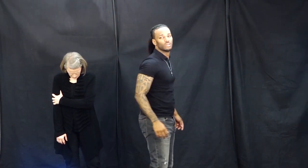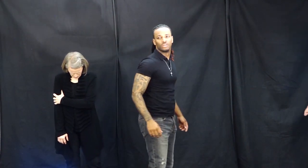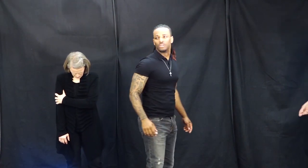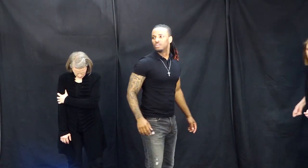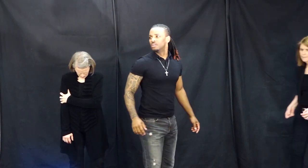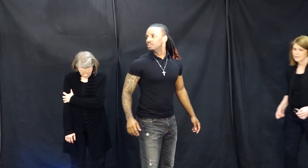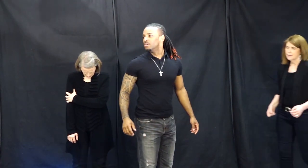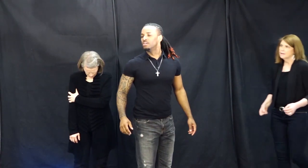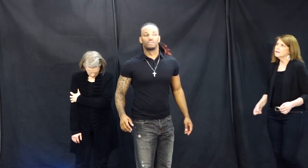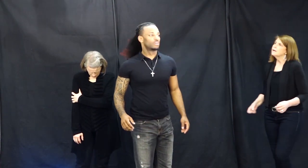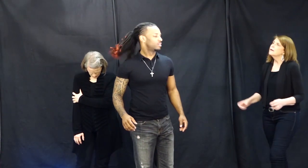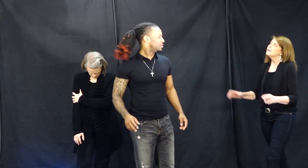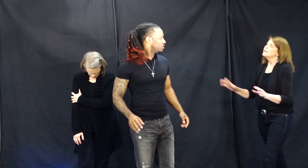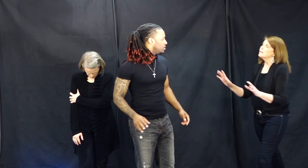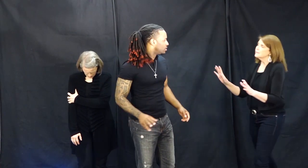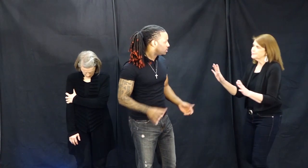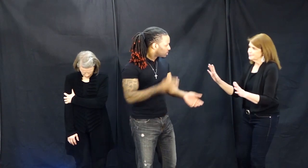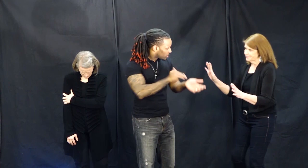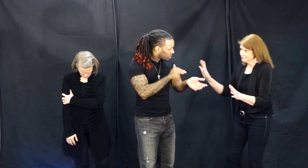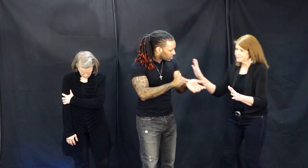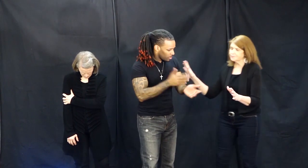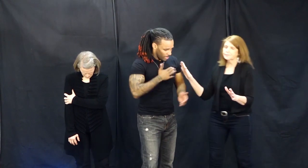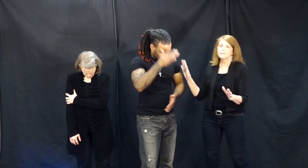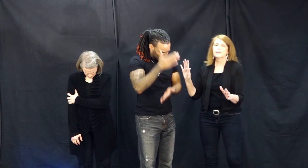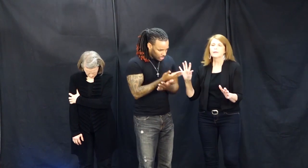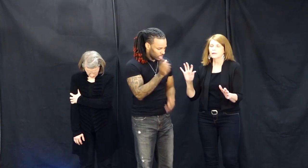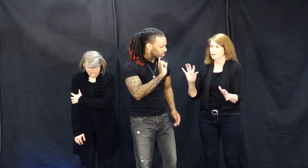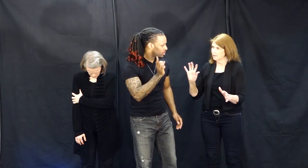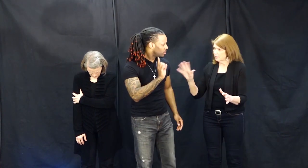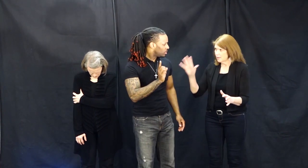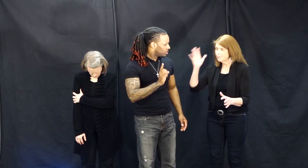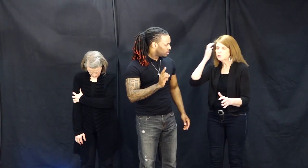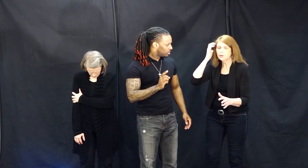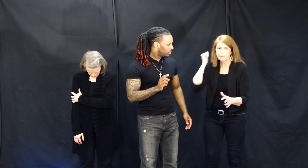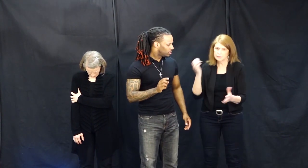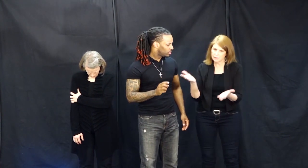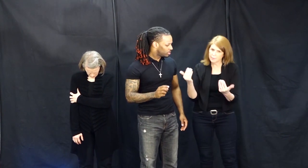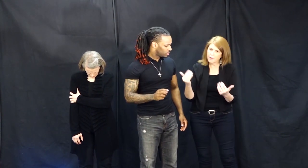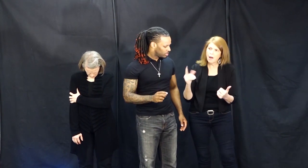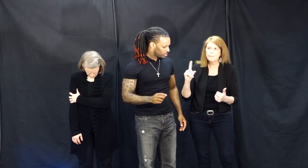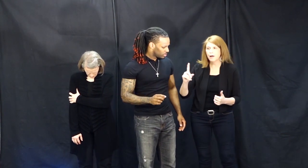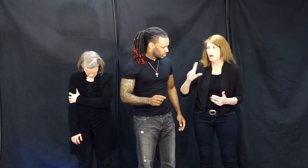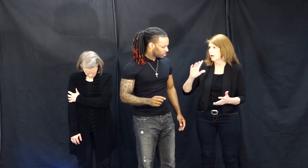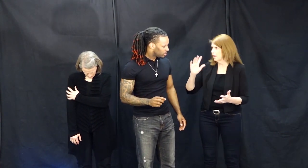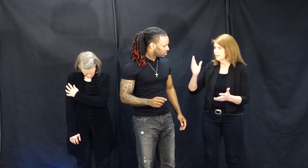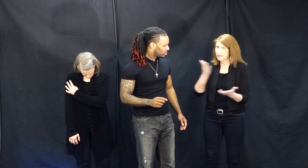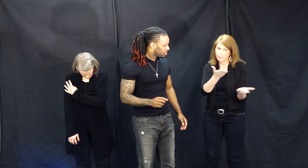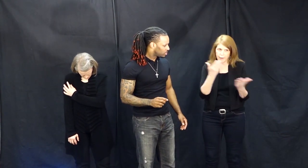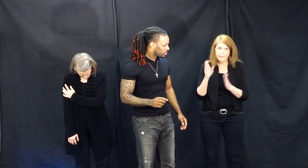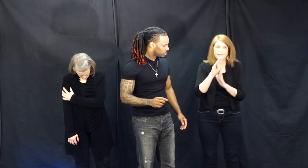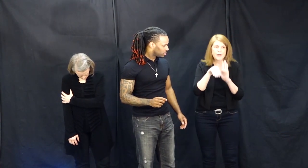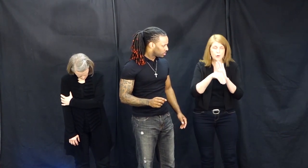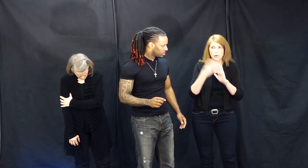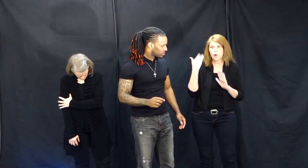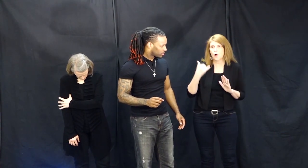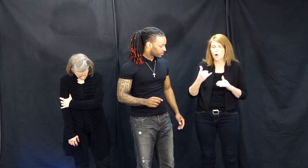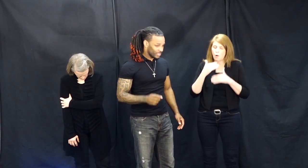alive. Stay alive. Where's my son? Mr. Hamilton, come in. They brought him in a half an hour ago. He lost a lot of blood on the way